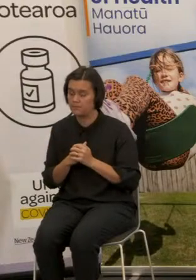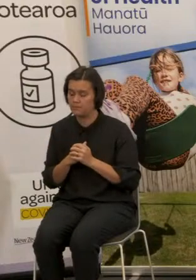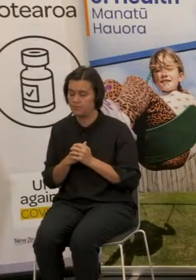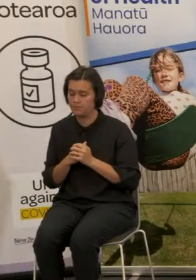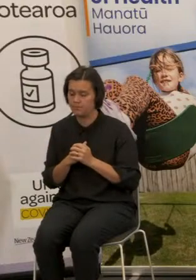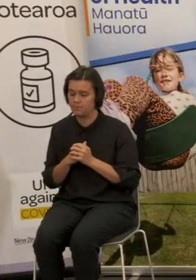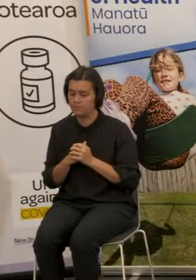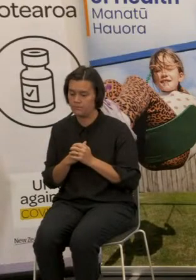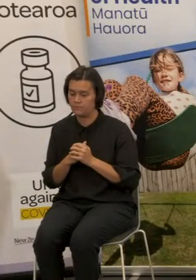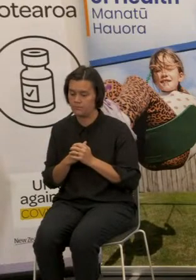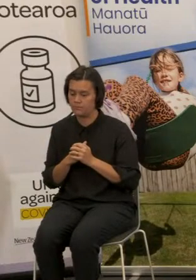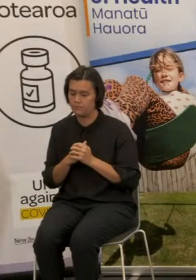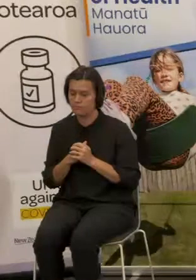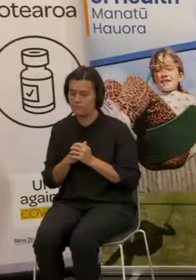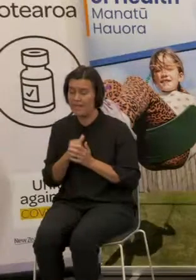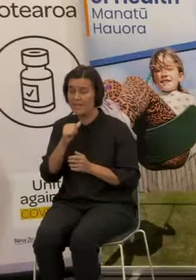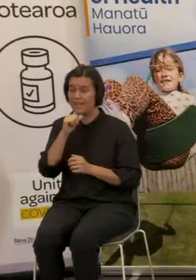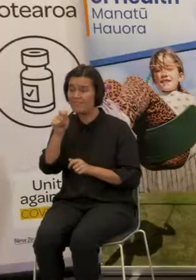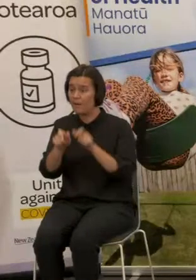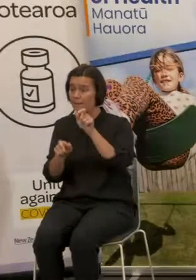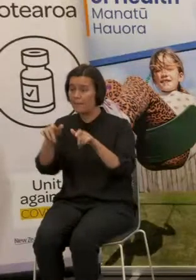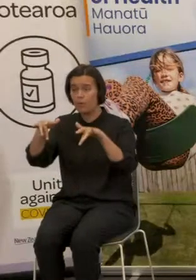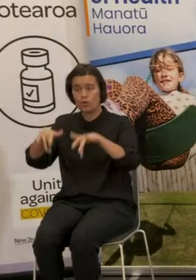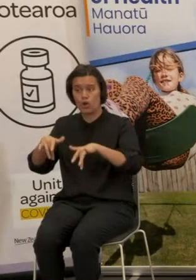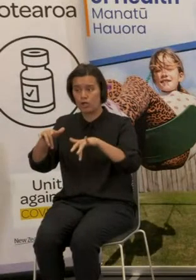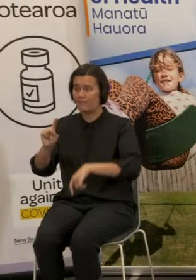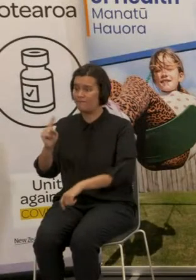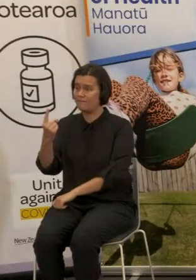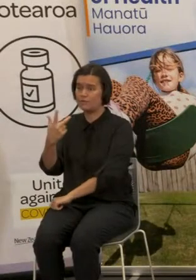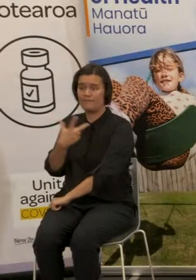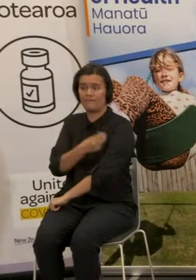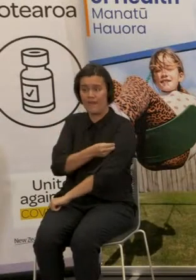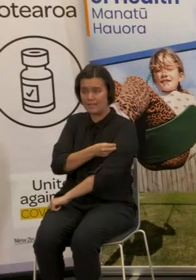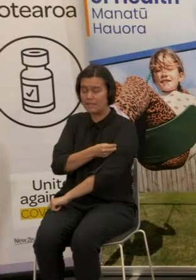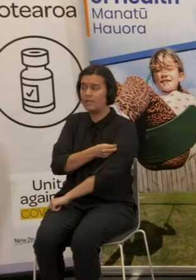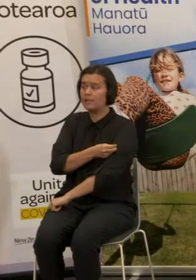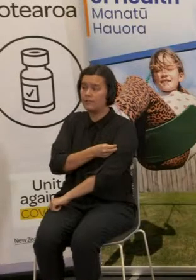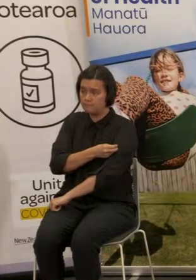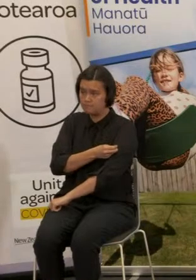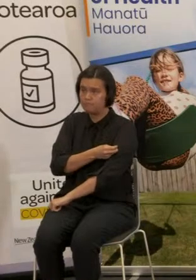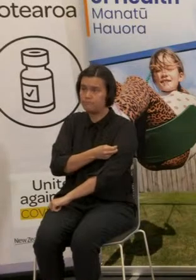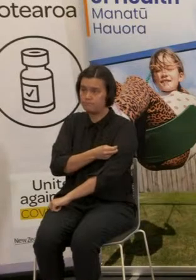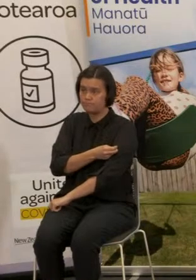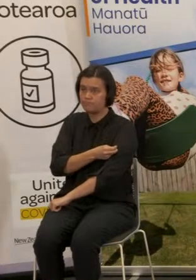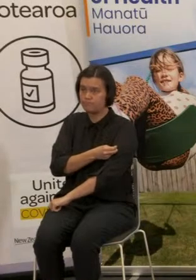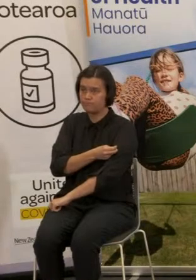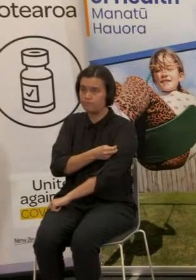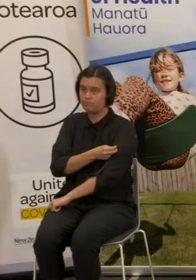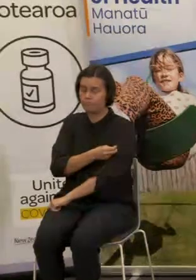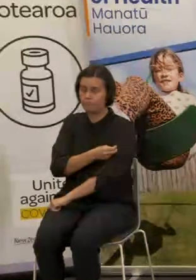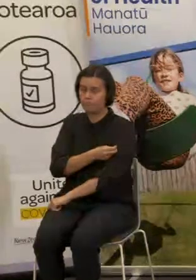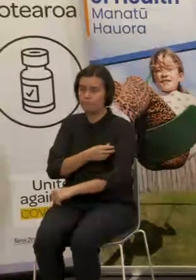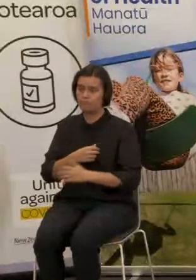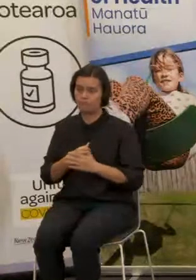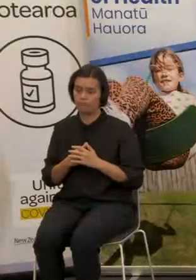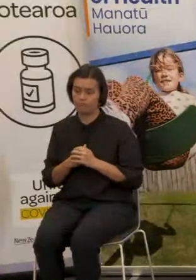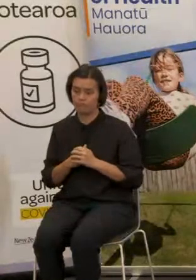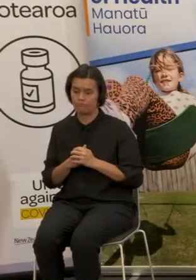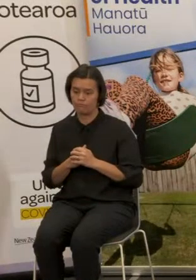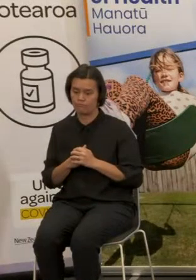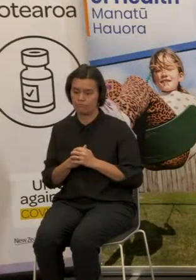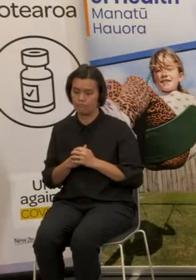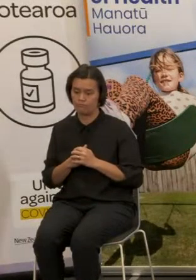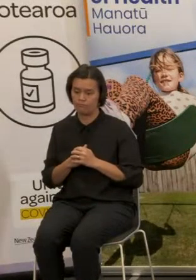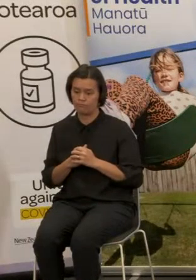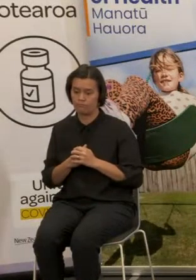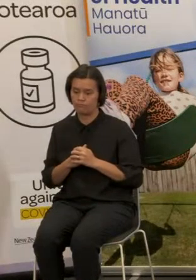first vaccination, and what I would say though is we are still seeing at least 5, maybe 6 or 7,000 people